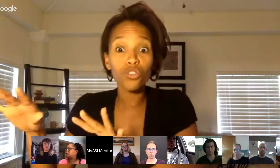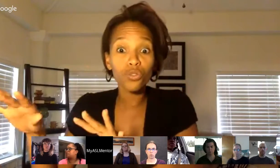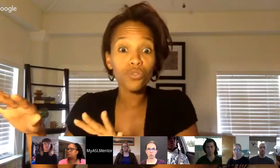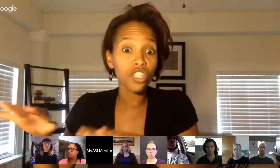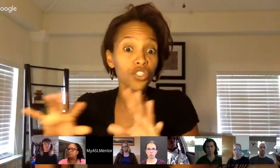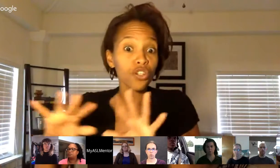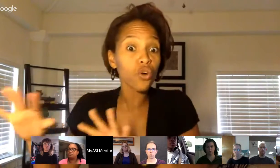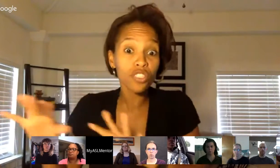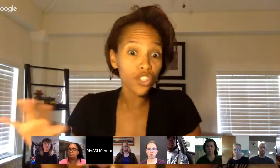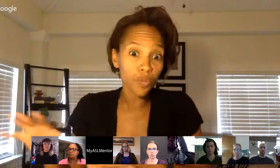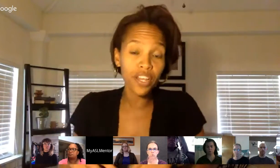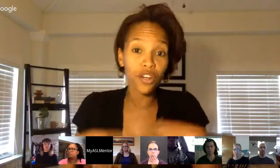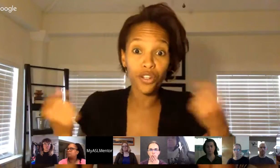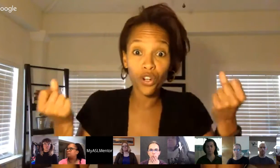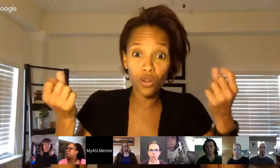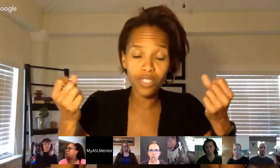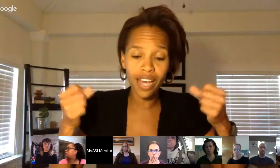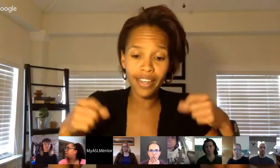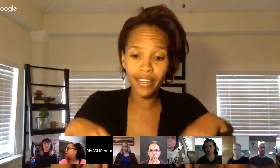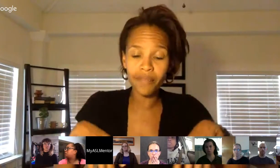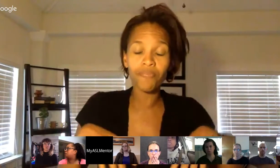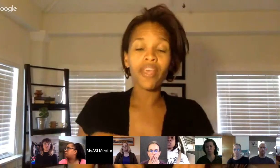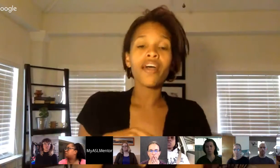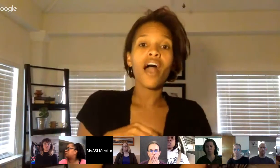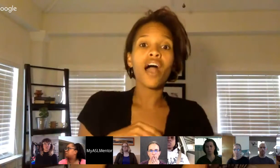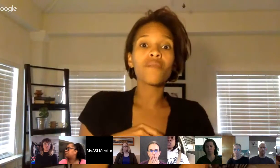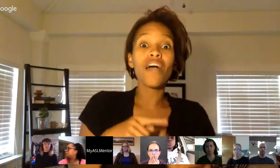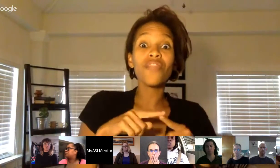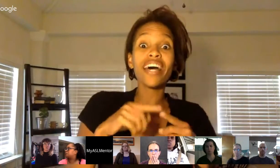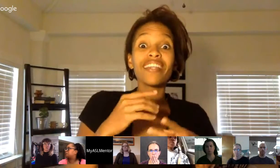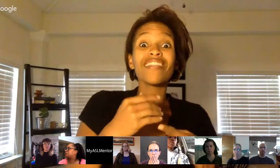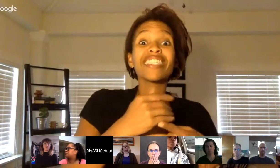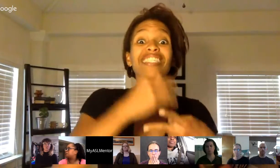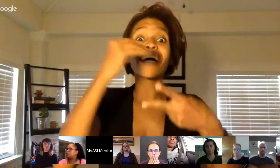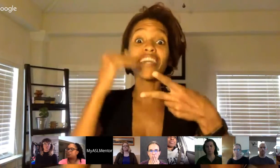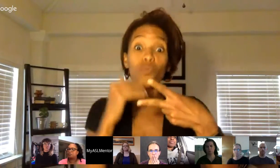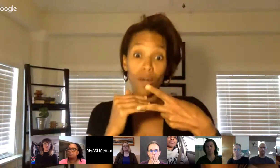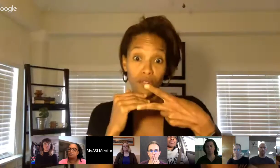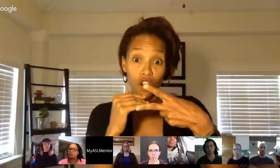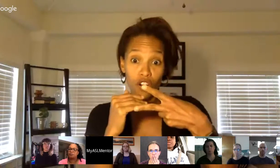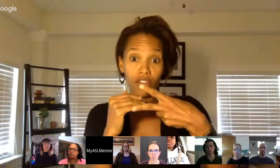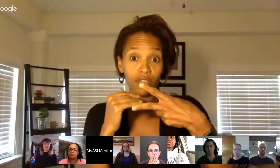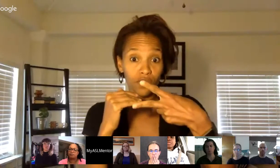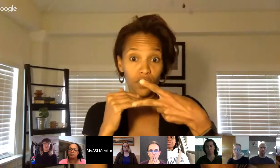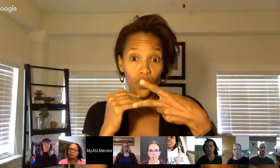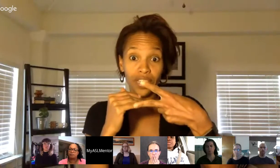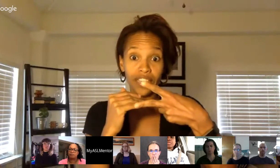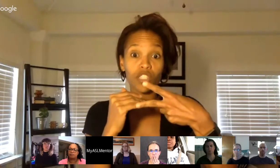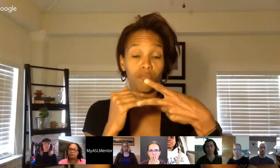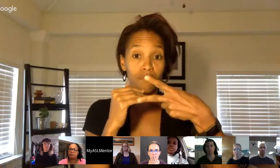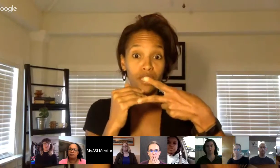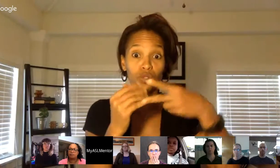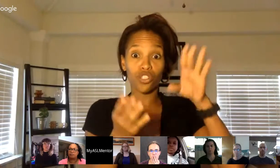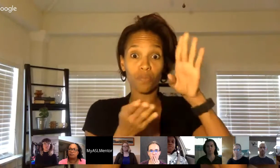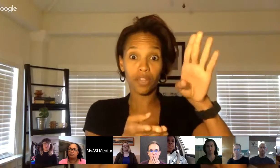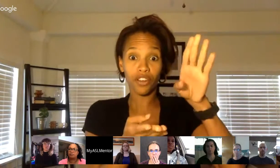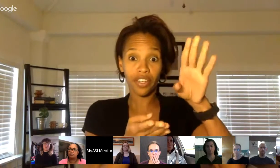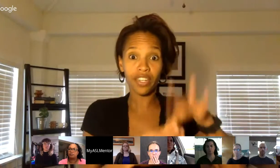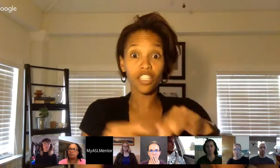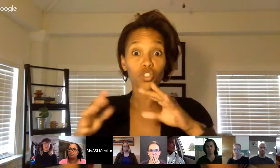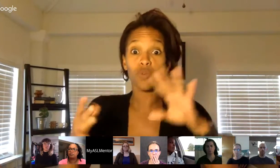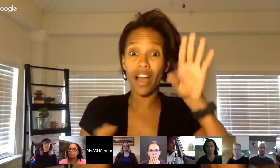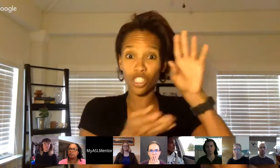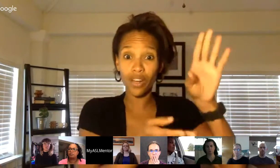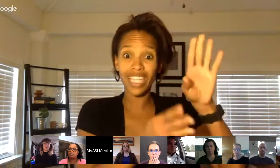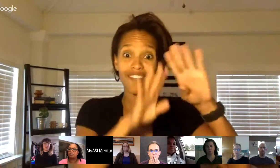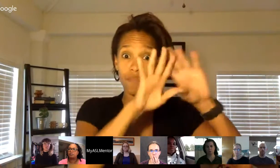your own use and your own interpreting or your own signing. And then the second webinar during each mentorship period,